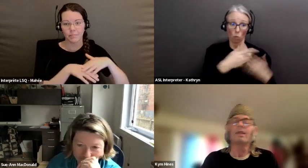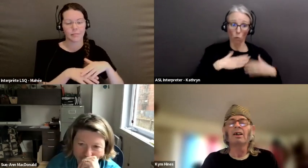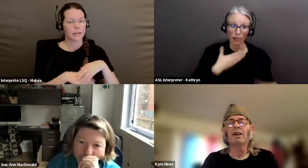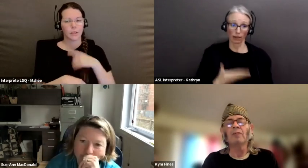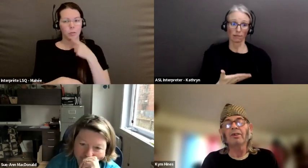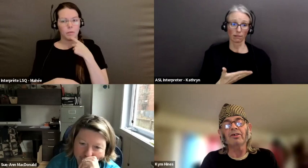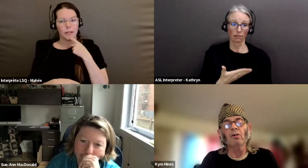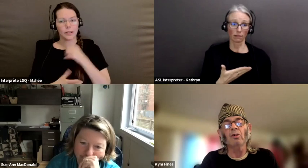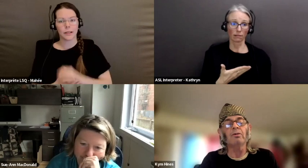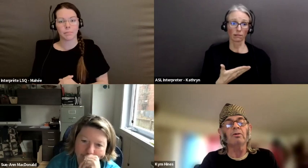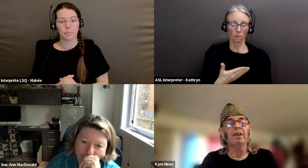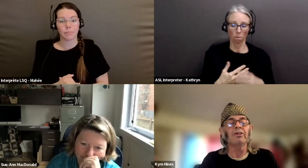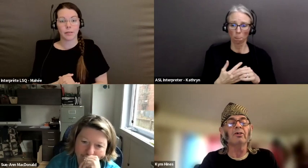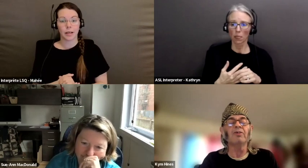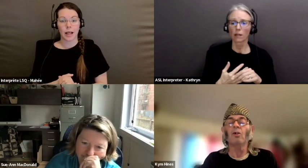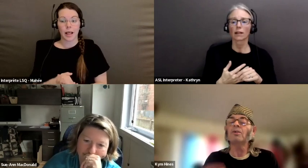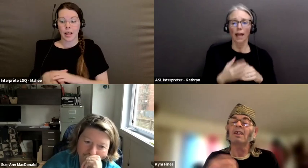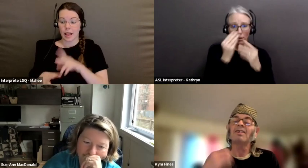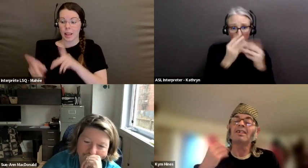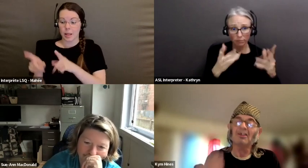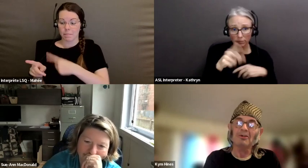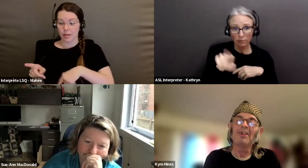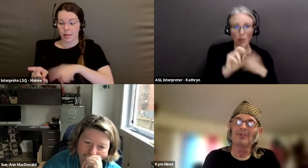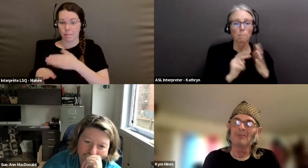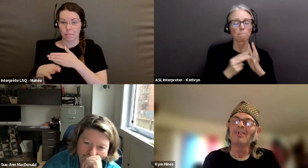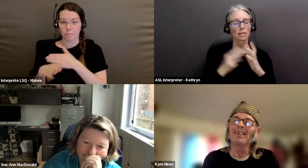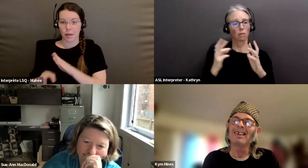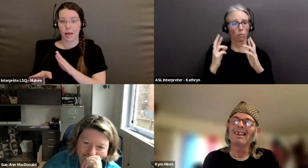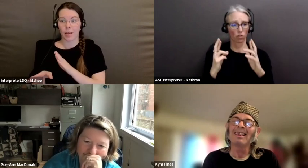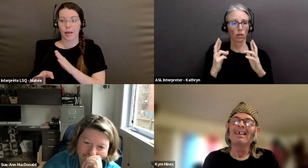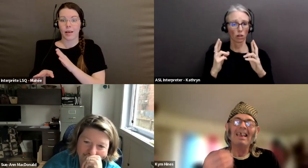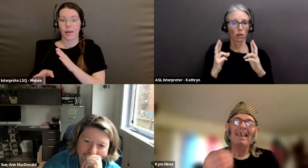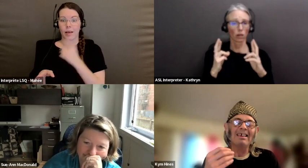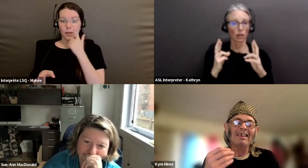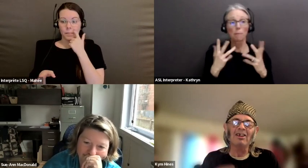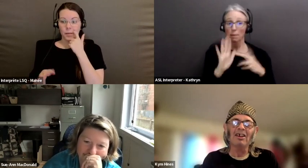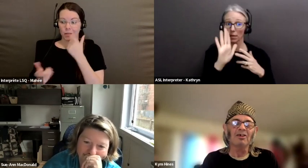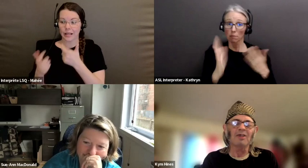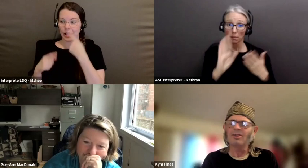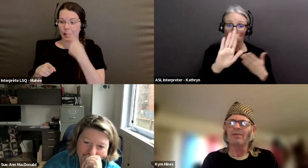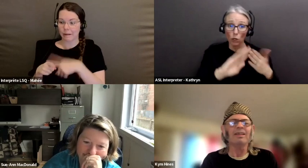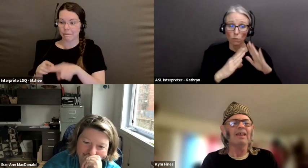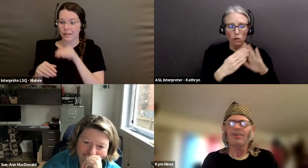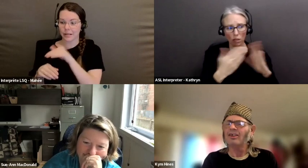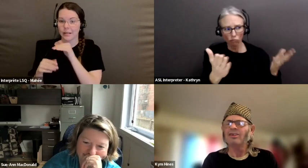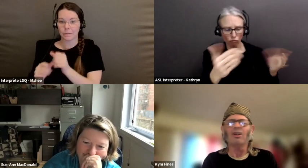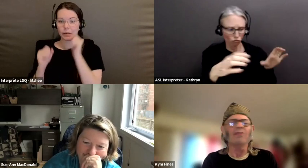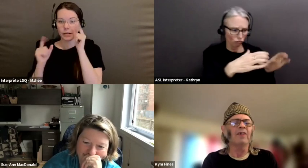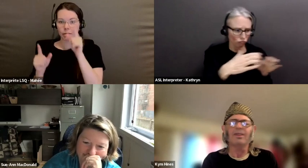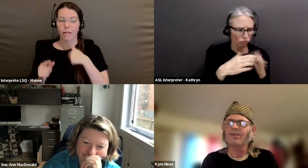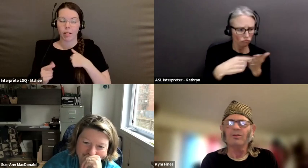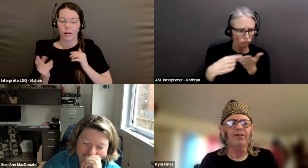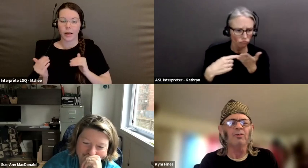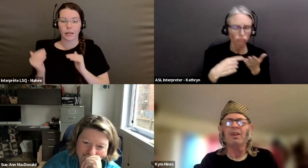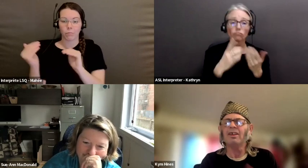that because it's hopeful. And so it's hopeful to get together with your community and in, you know, direct action,